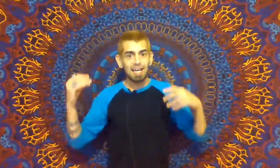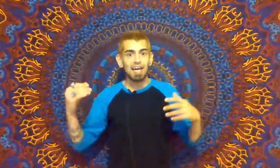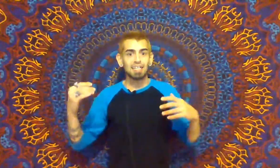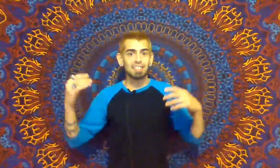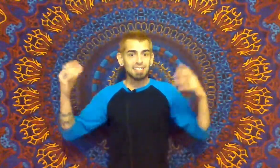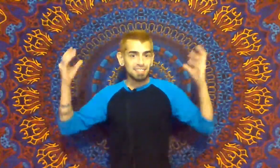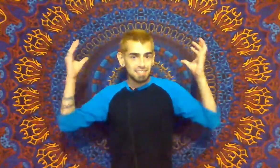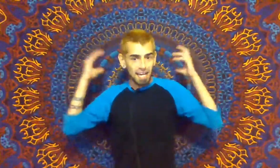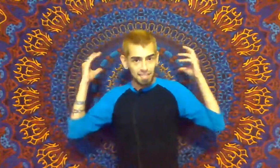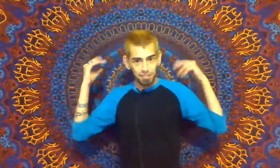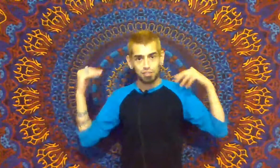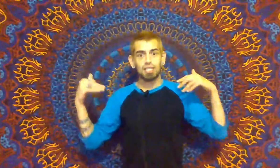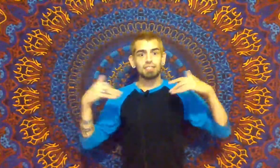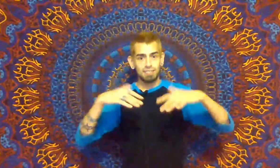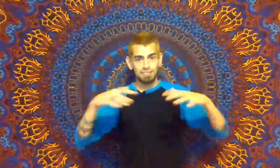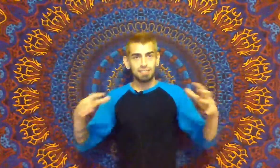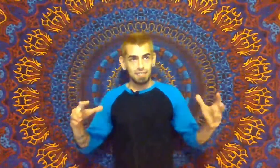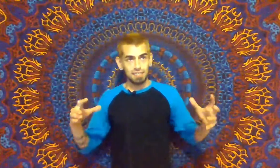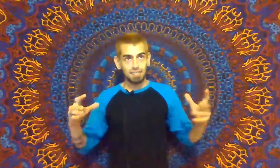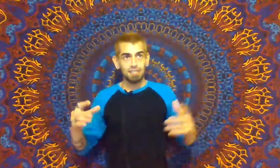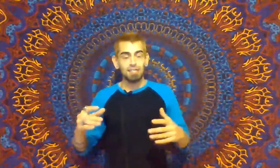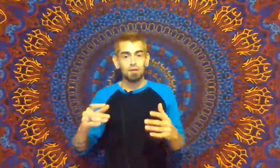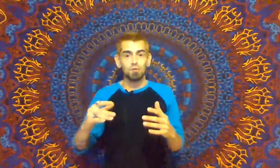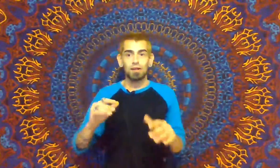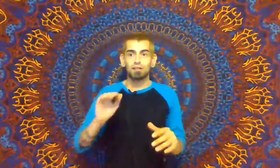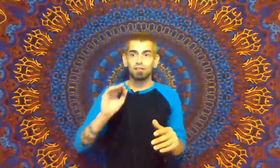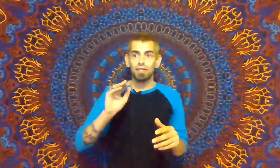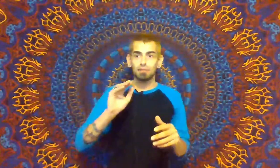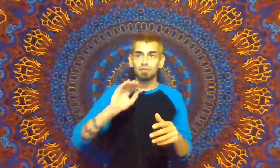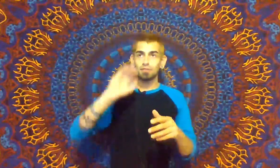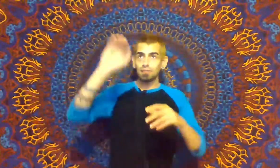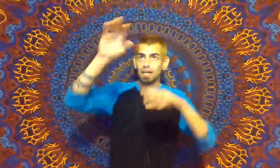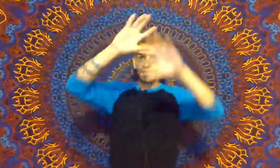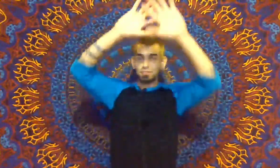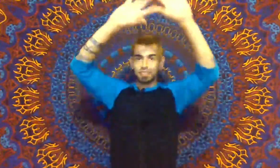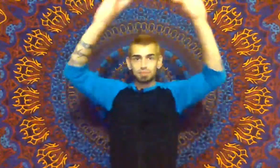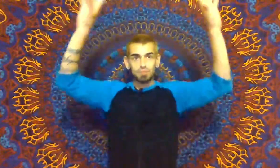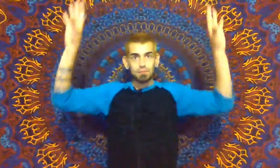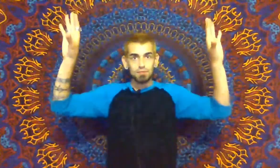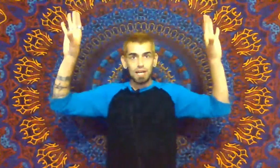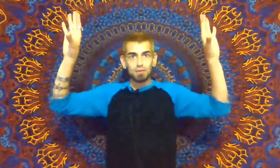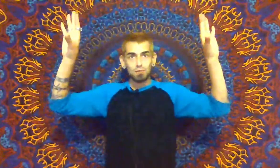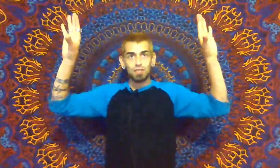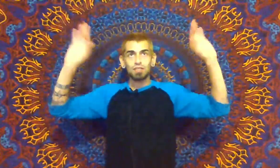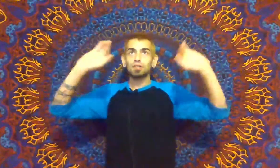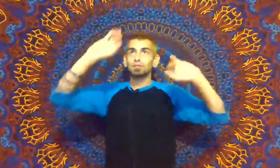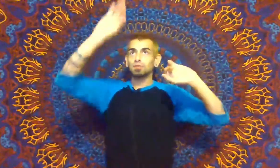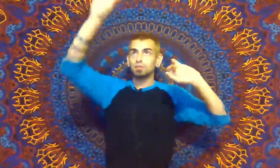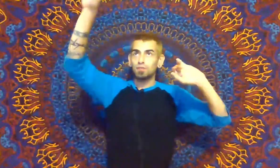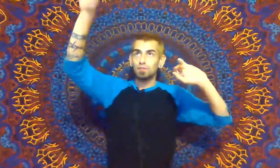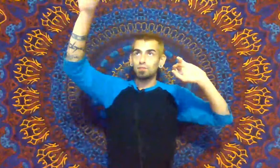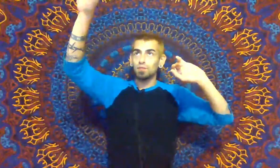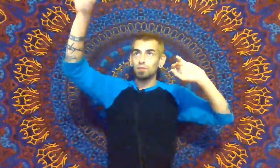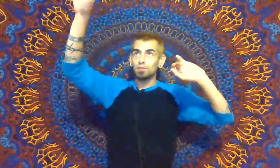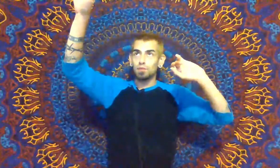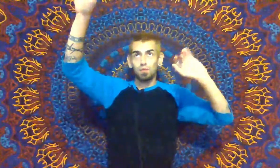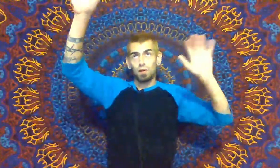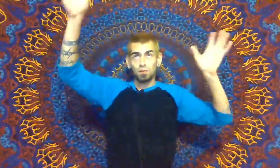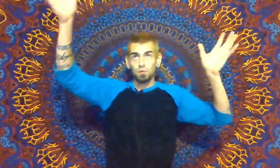And inside of the shell is the city, where you're able to look out, and there's these bubbled out windows for you to view the